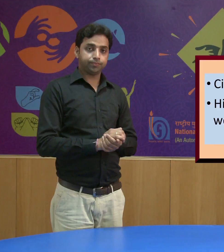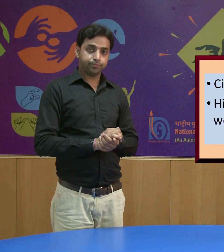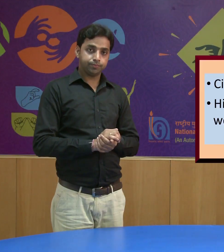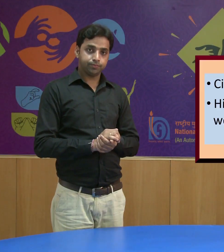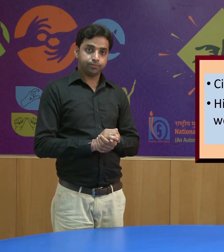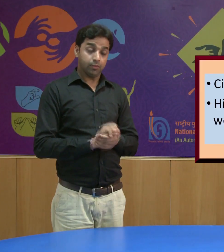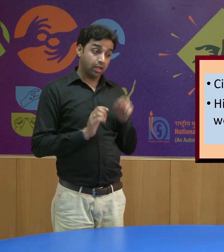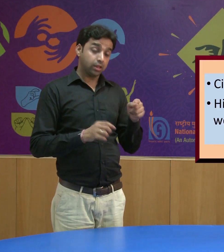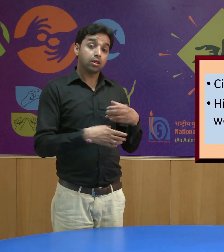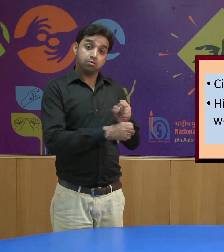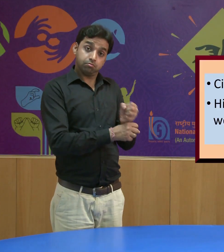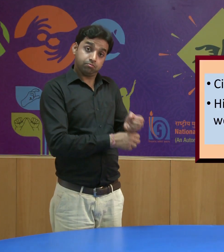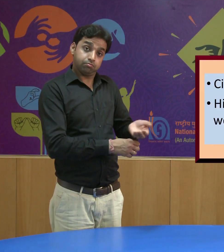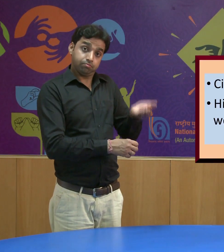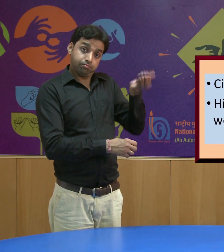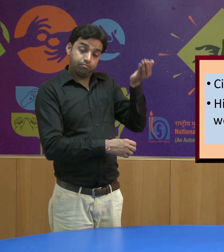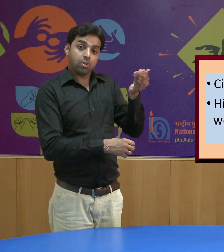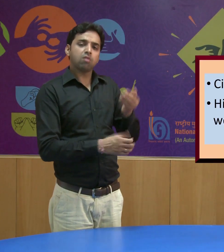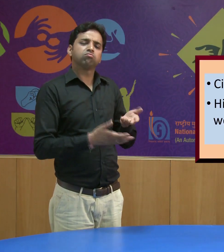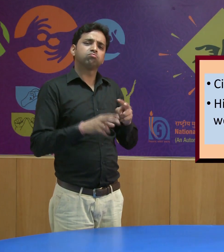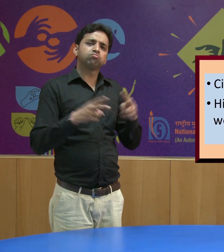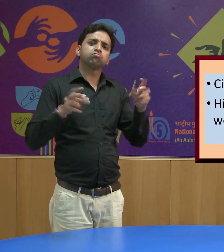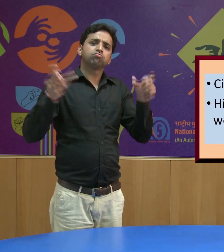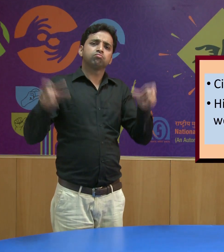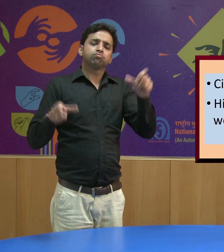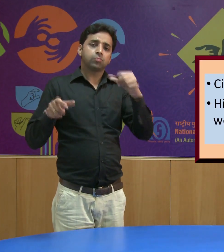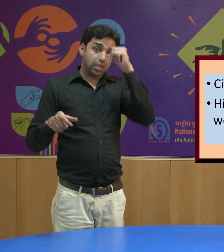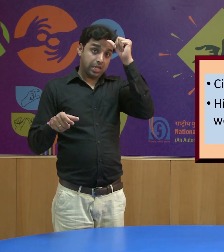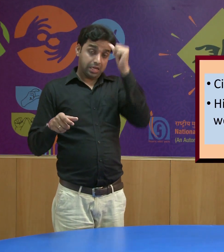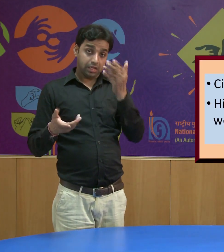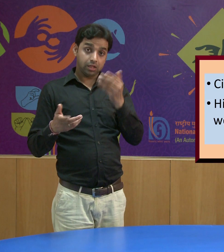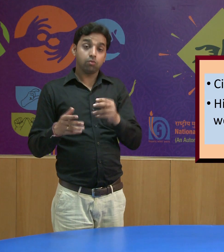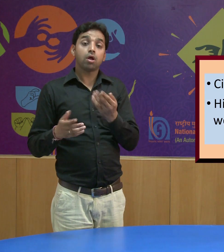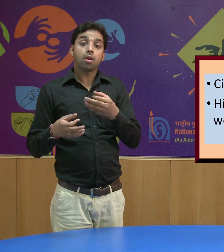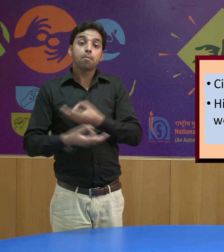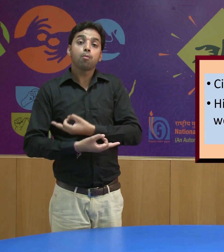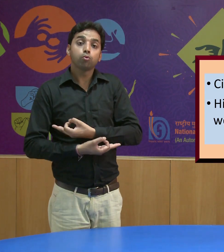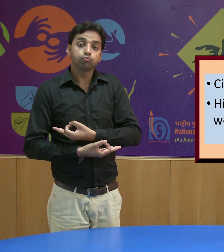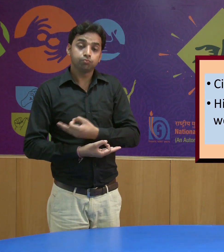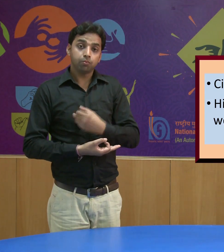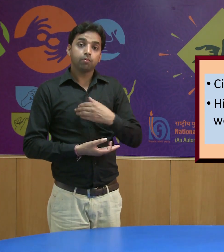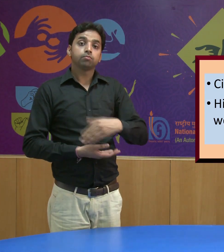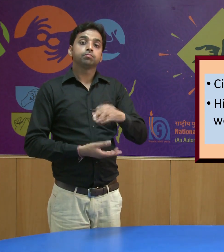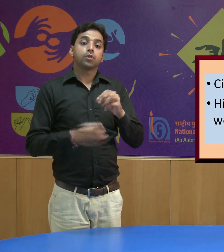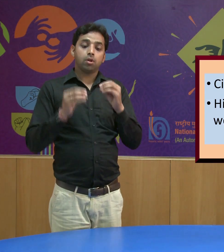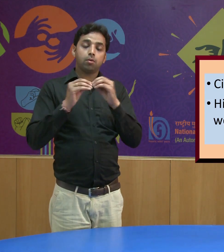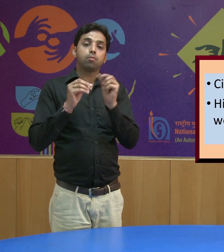They built many Hindu and Buddhist temples. They